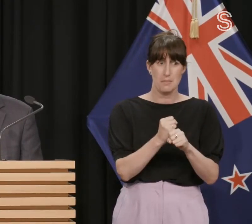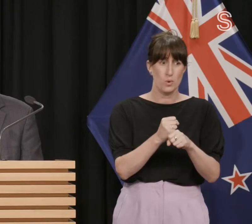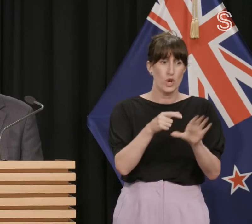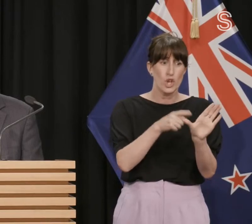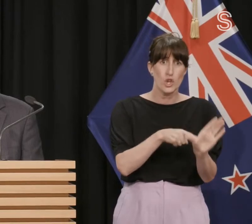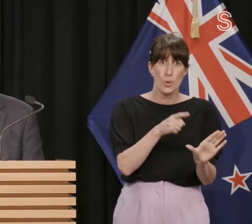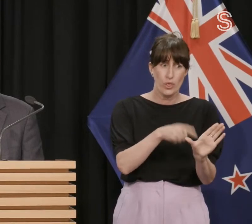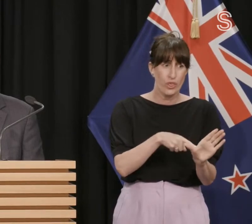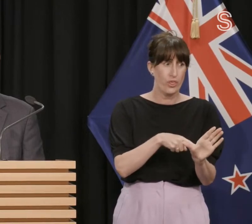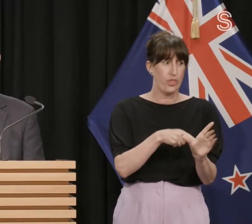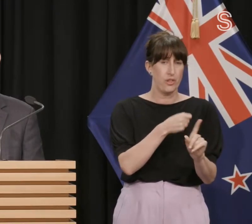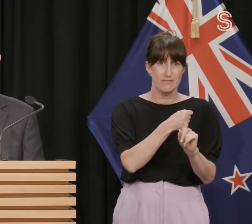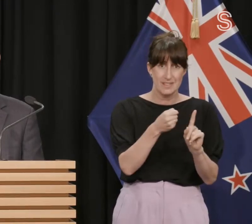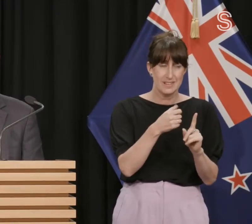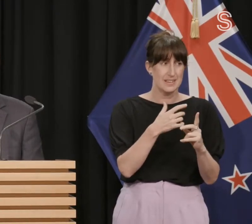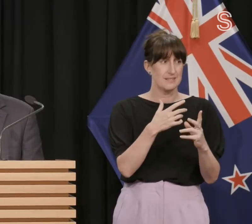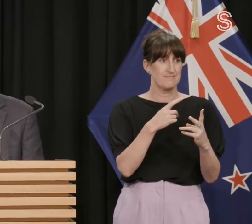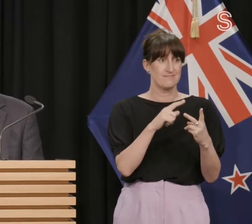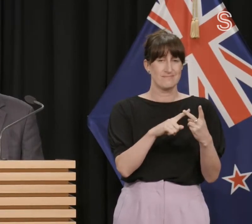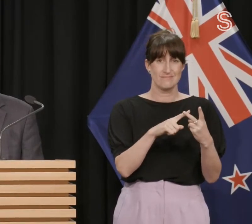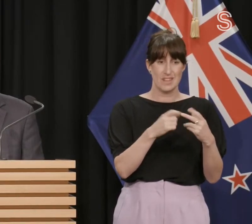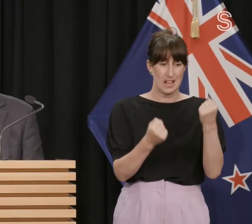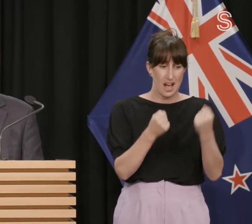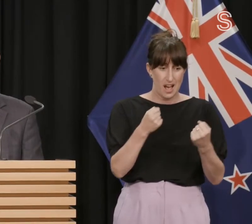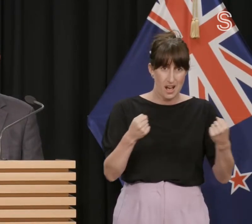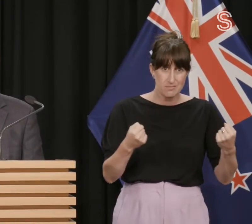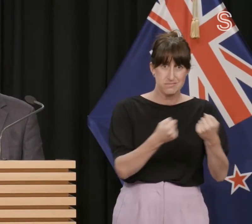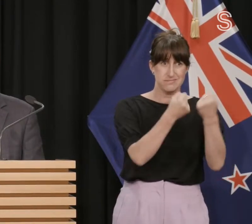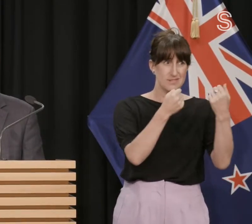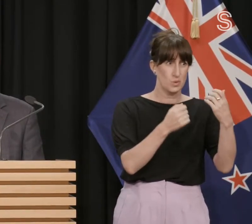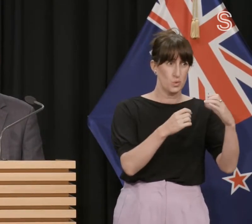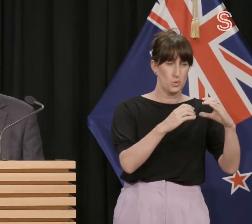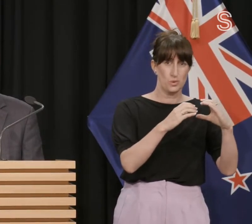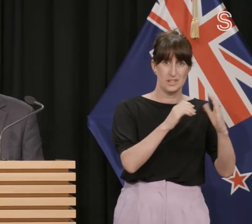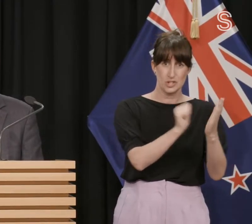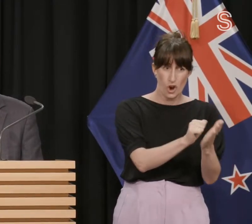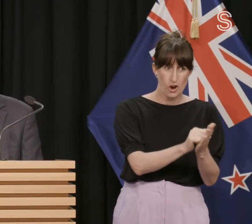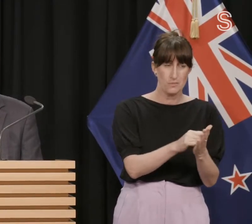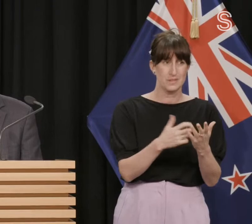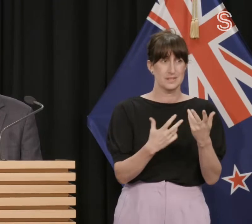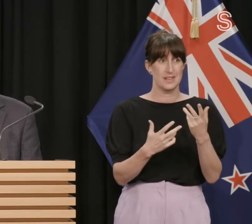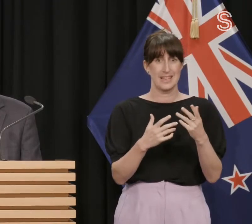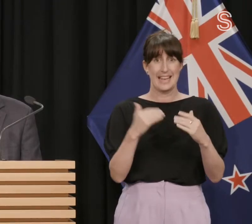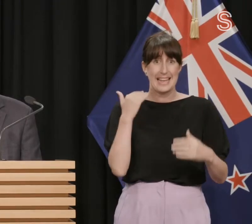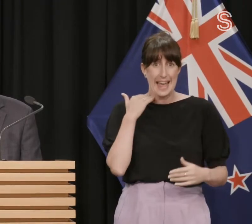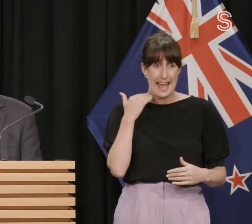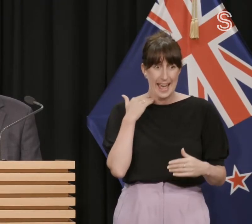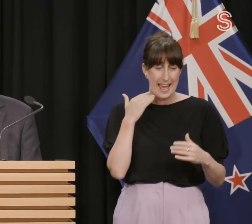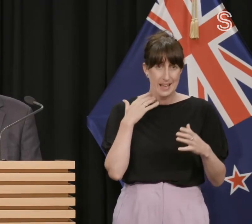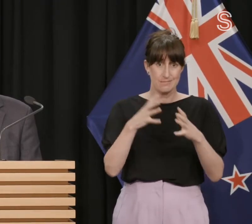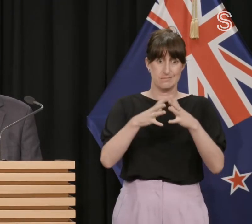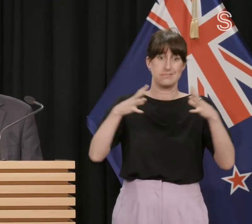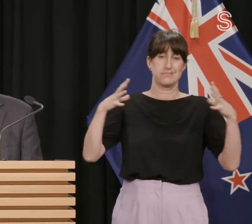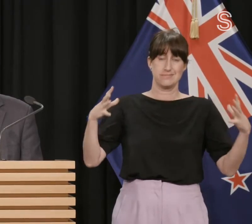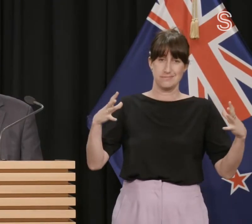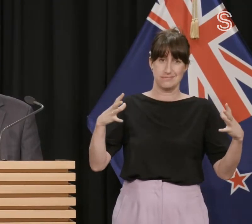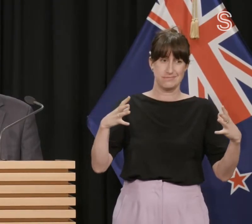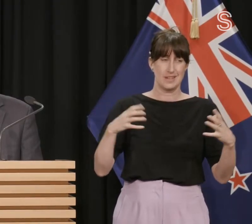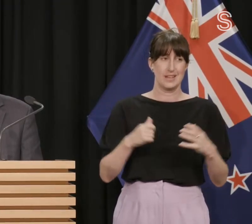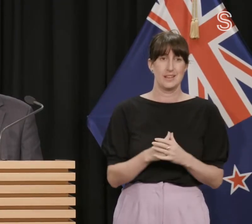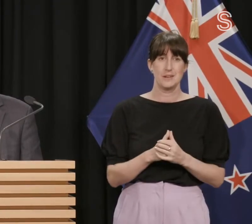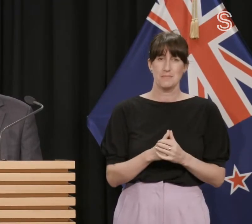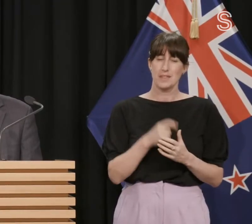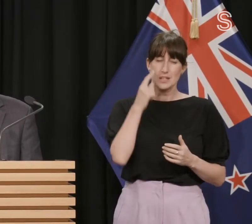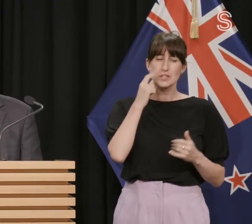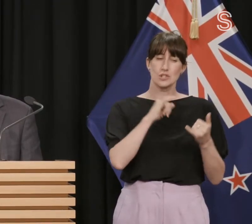aggravated robberies, ram raids, and gang, and an increased escalation in gang activity. And I think